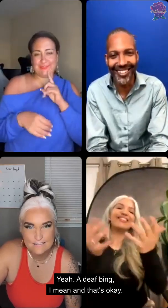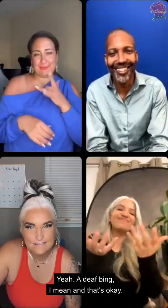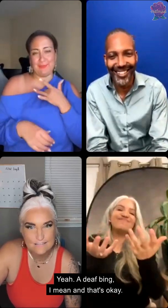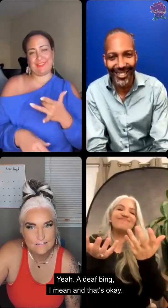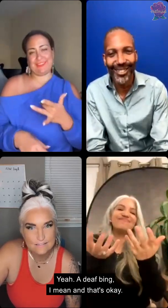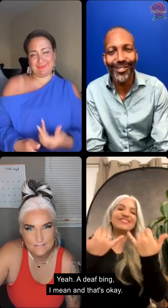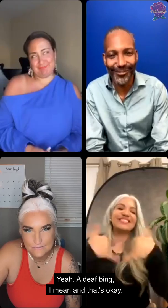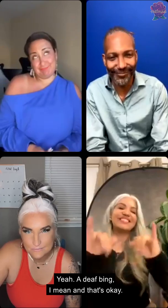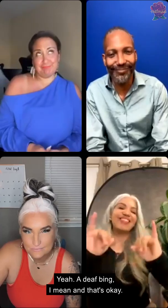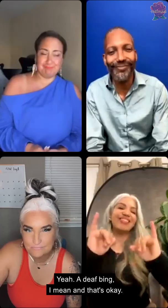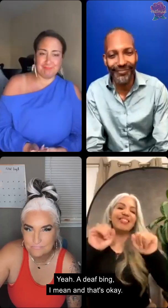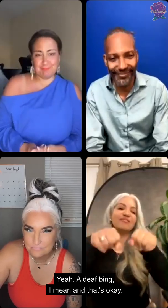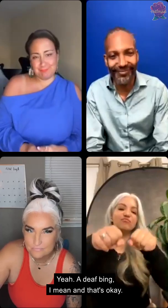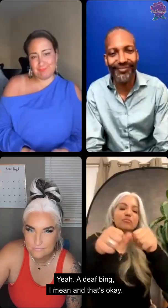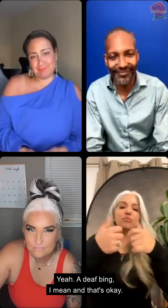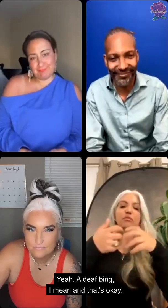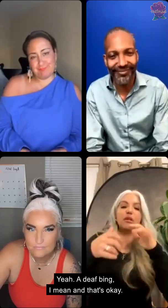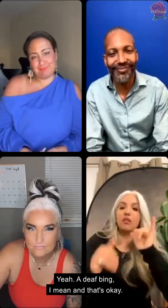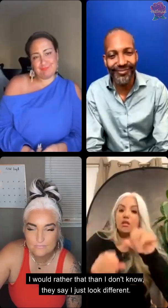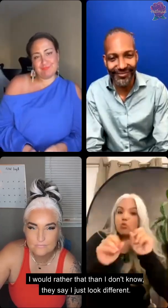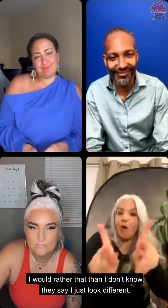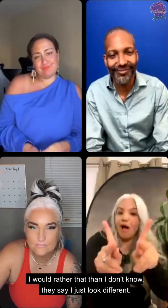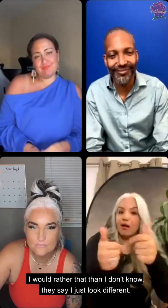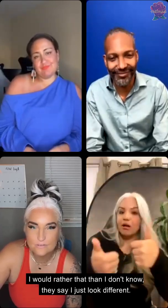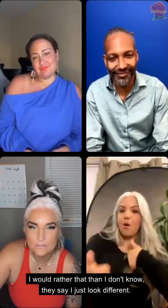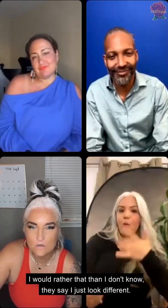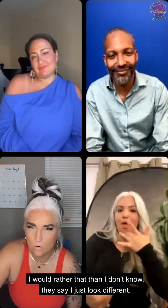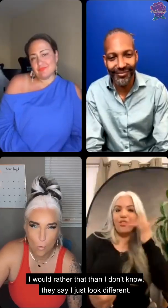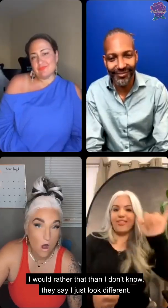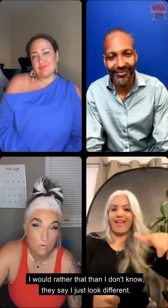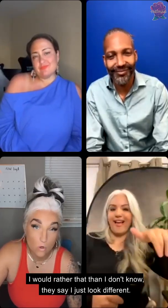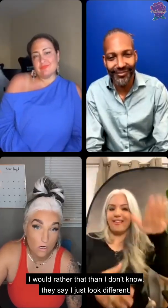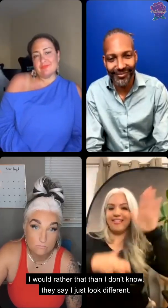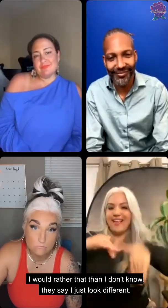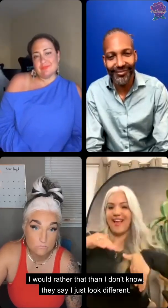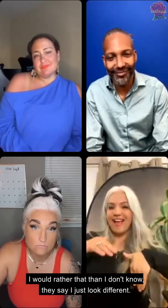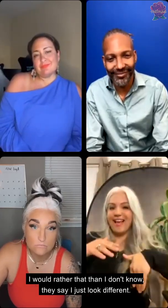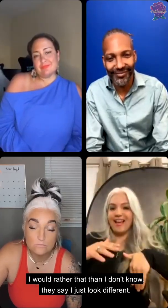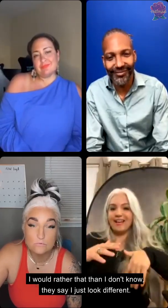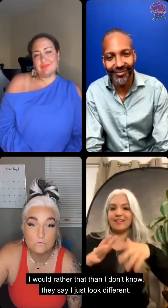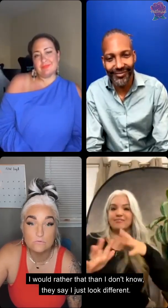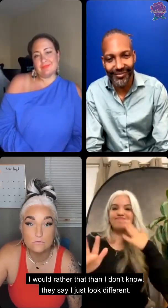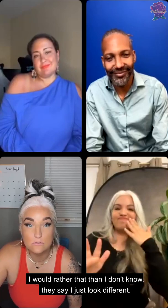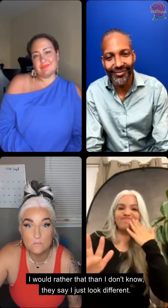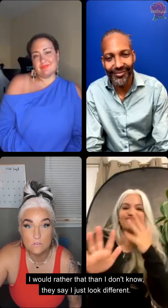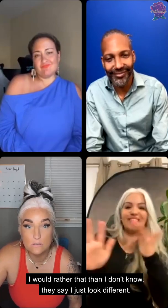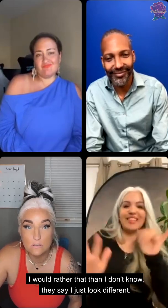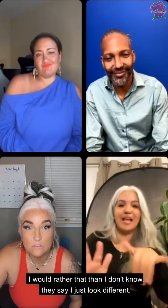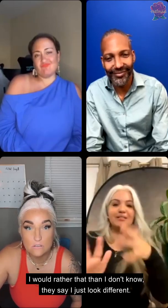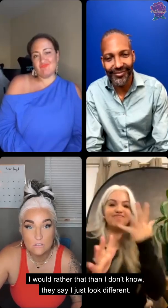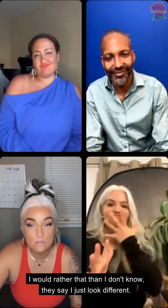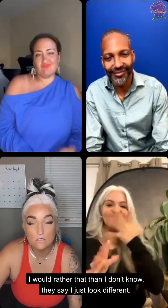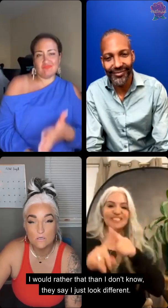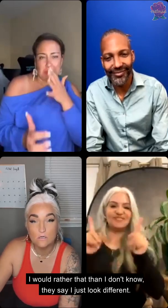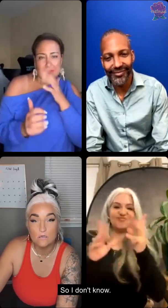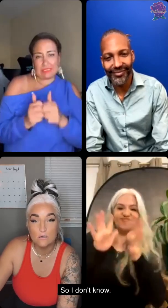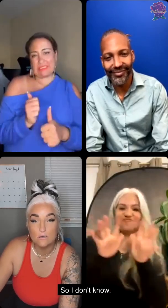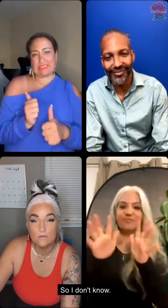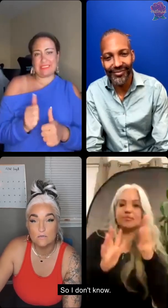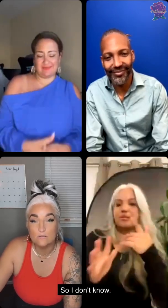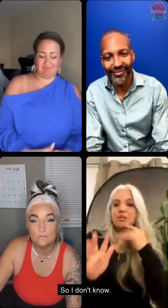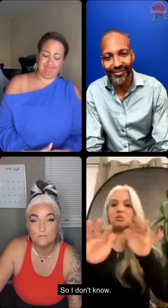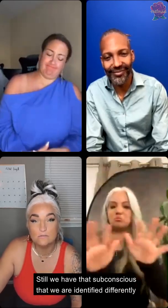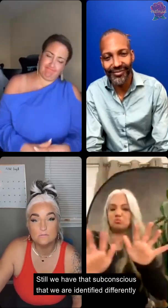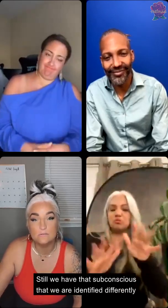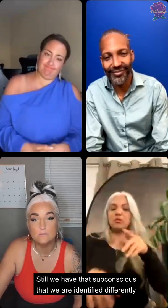deaf description, yeah, that deaf being. I mean, and that's okay. I would rather that than, I don't know, when say, no, they look